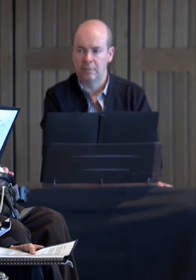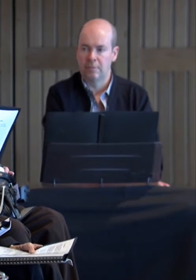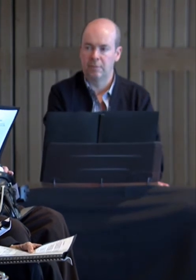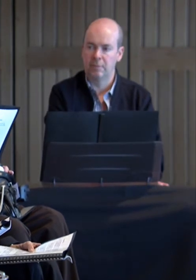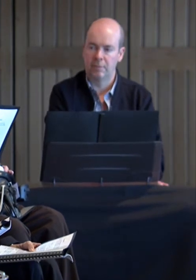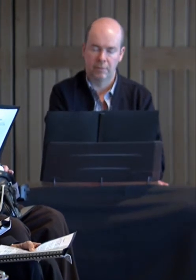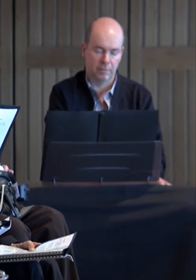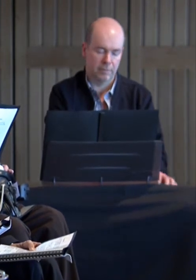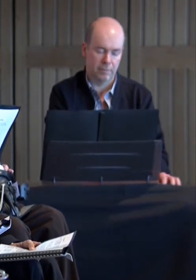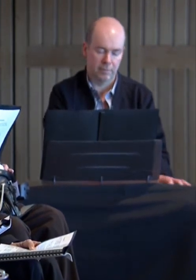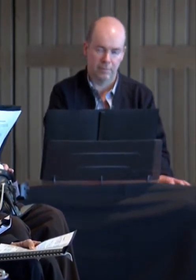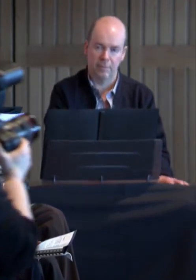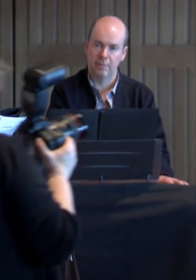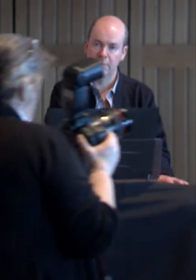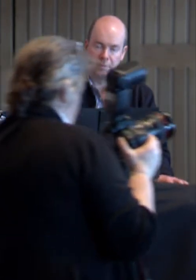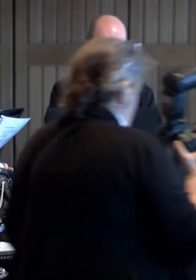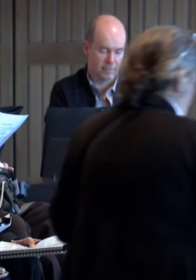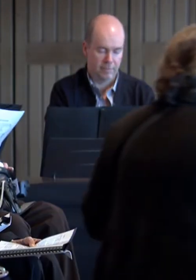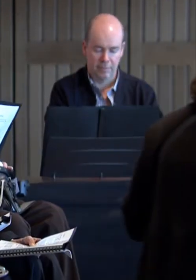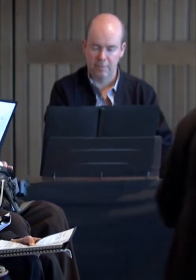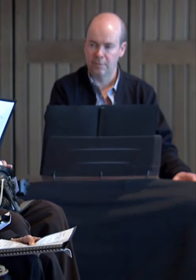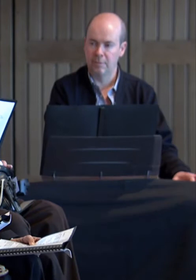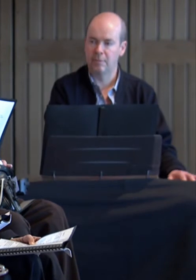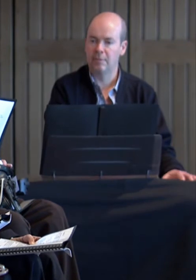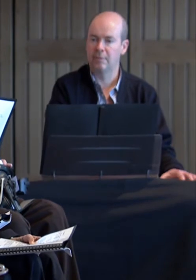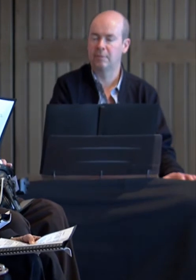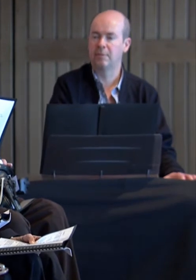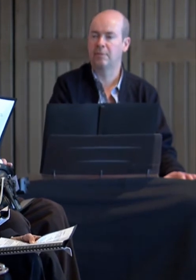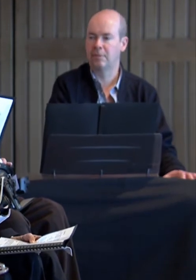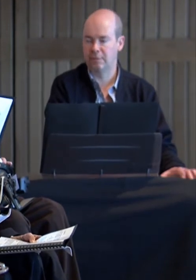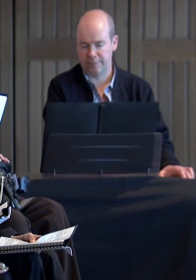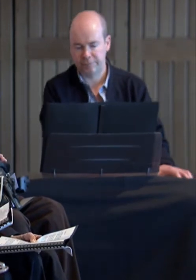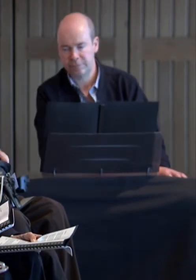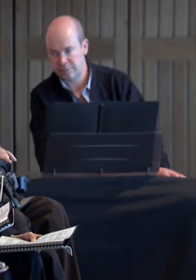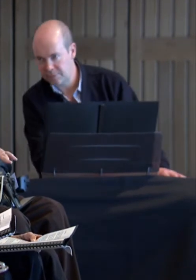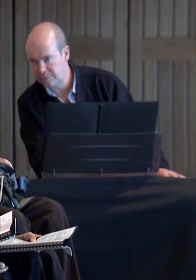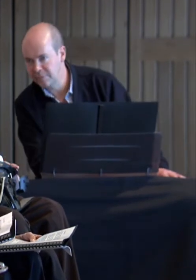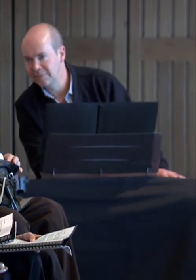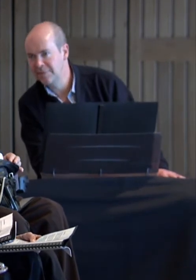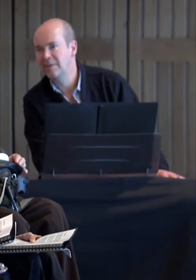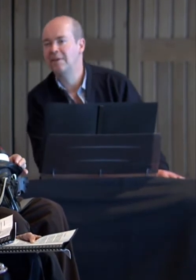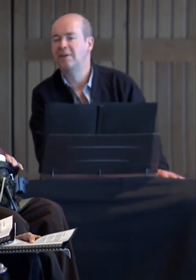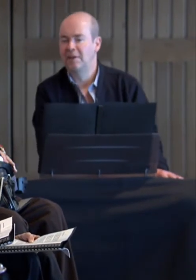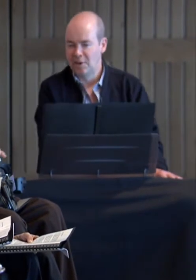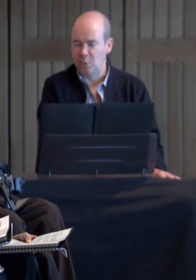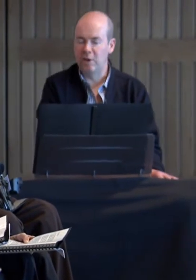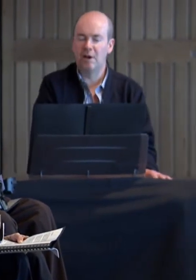For 40,000 years I've been the first Australian.